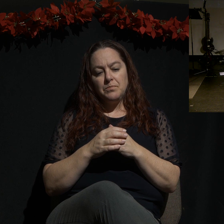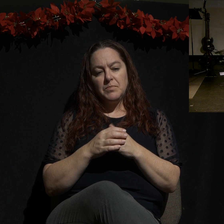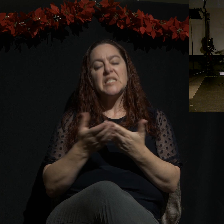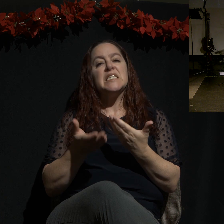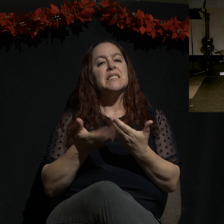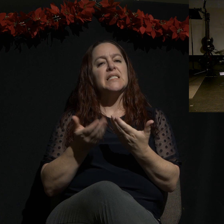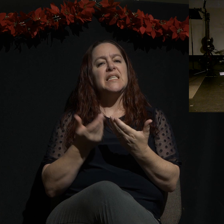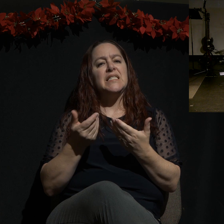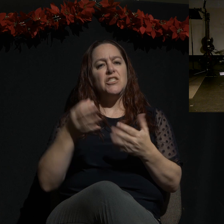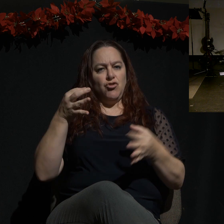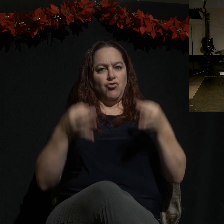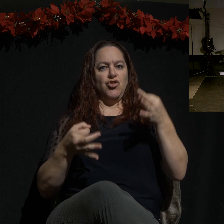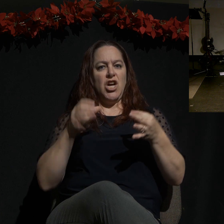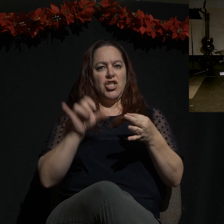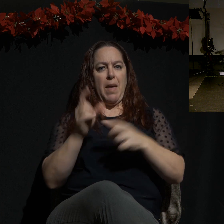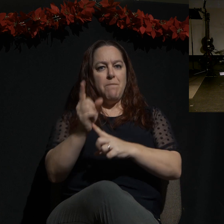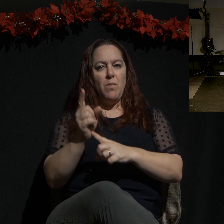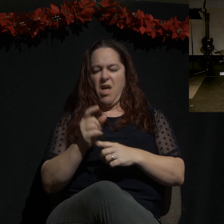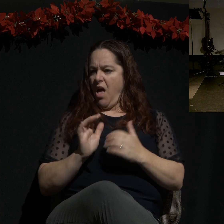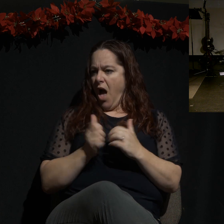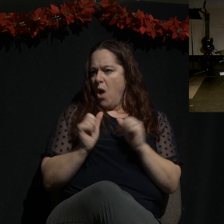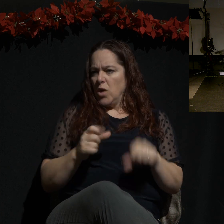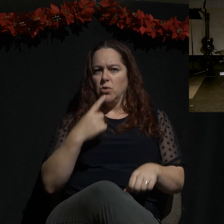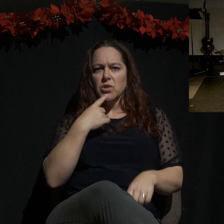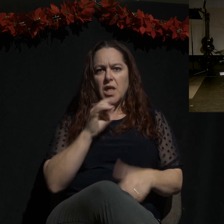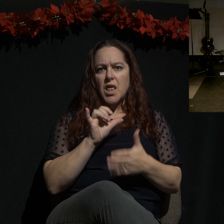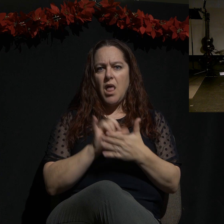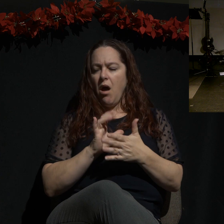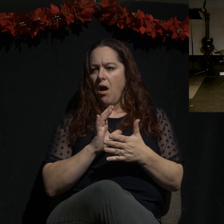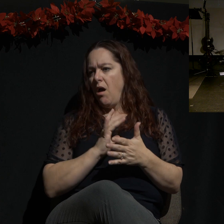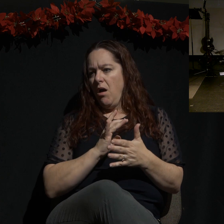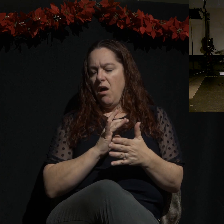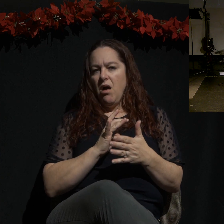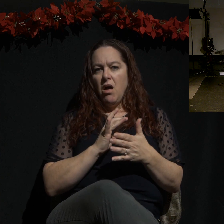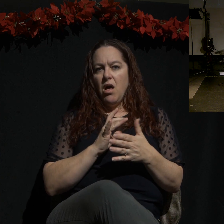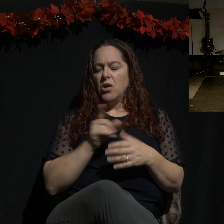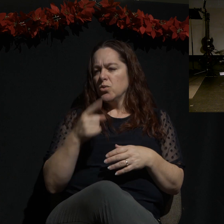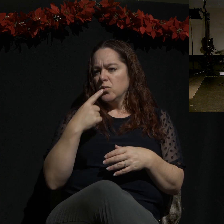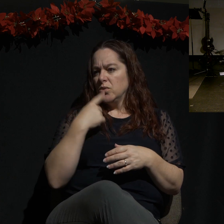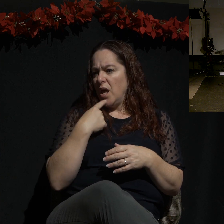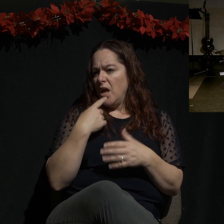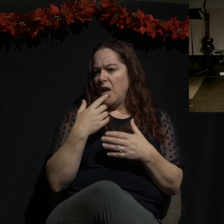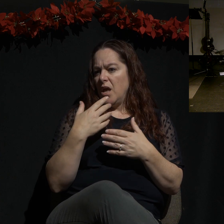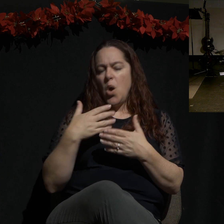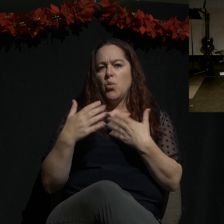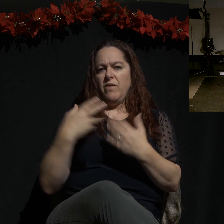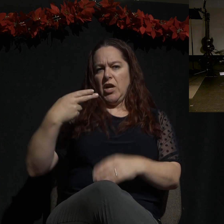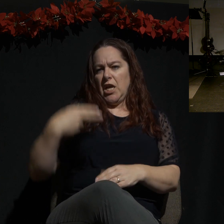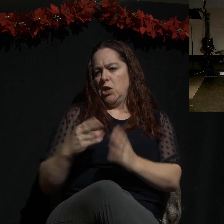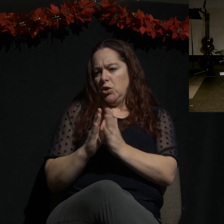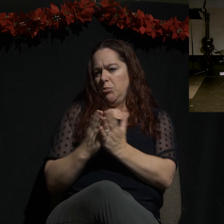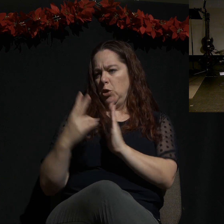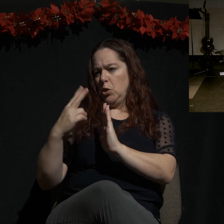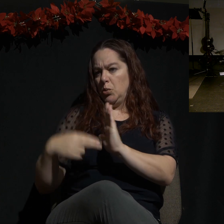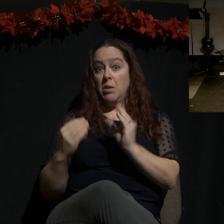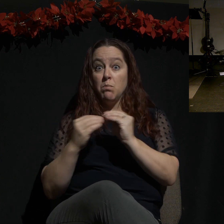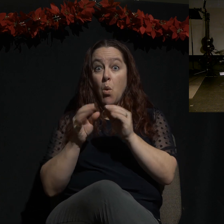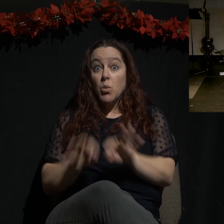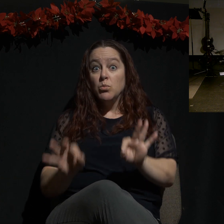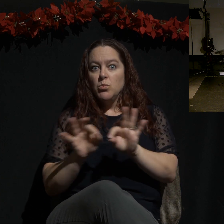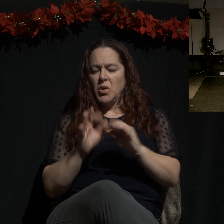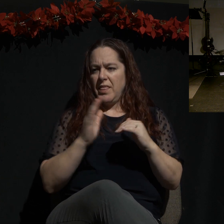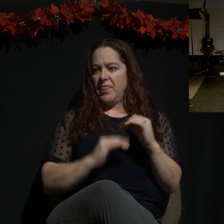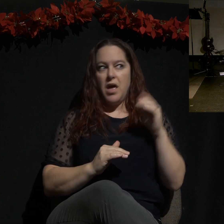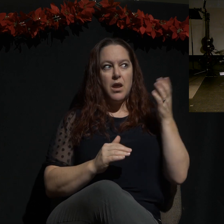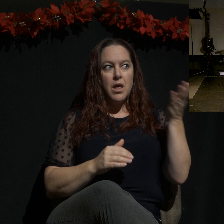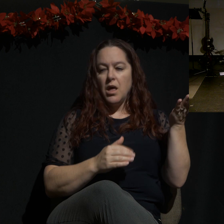judge in that moment, like, wow, how could you say that? How could you say that whatever history book you're reading right now is more important